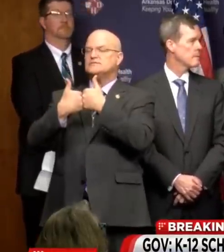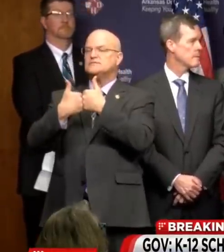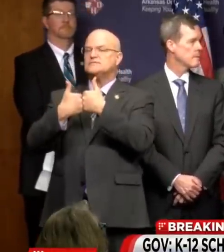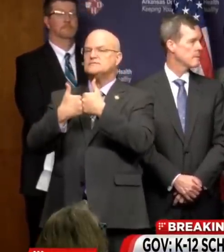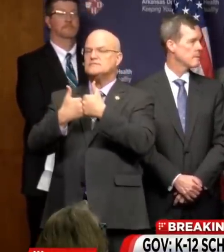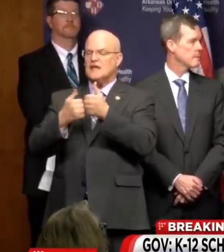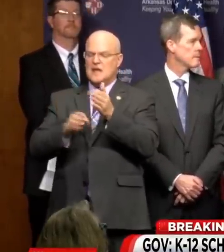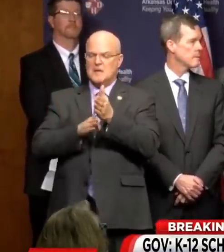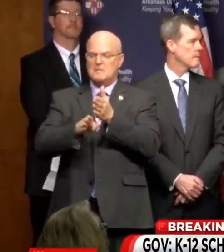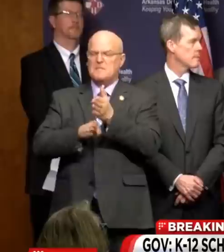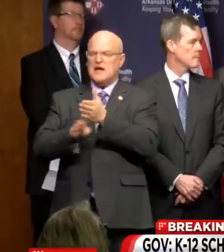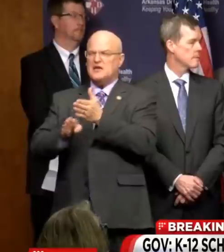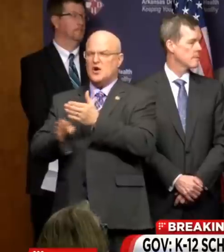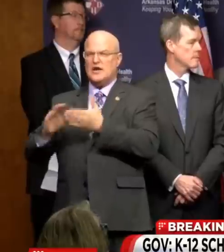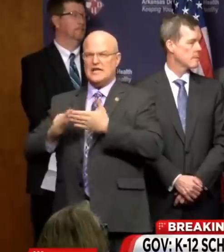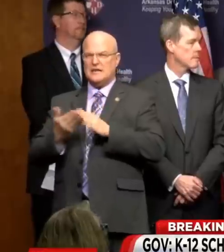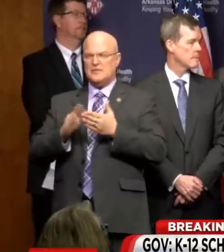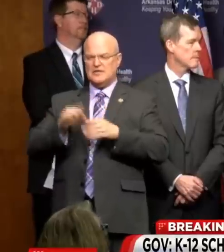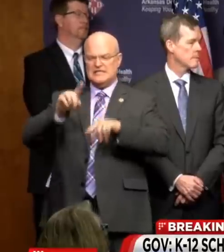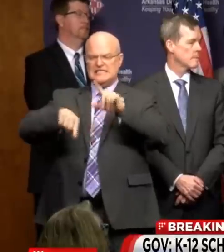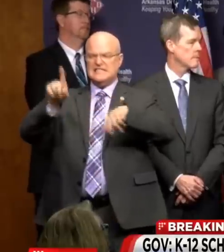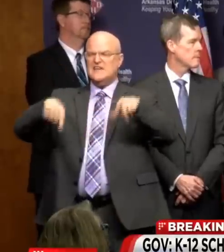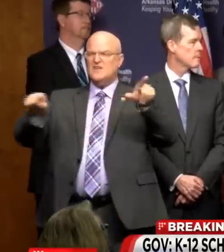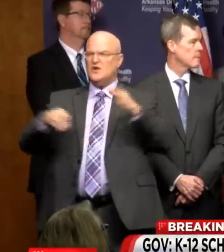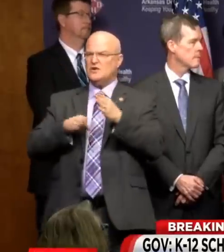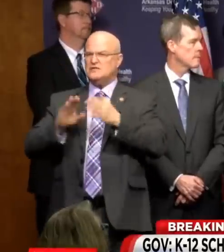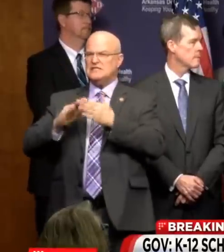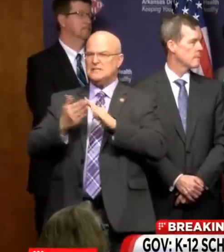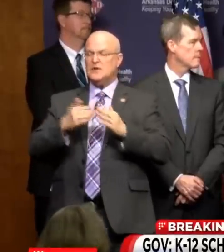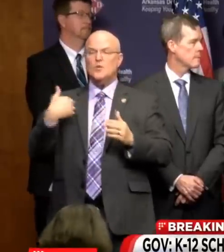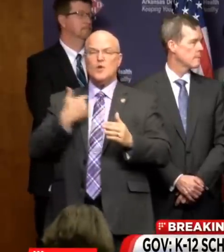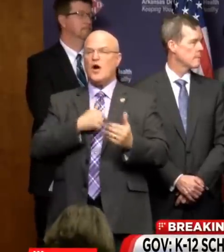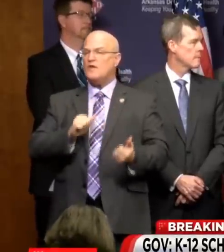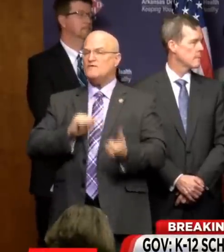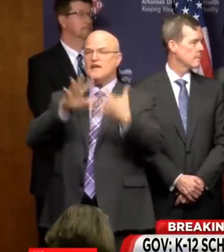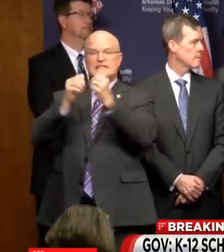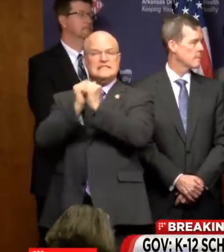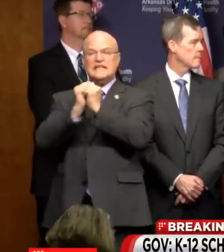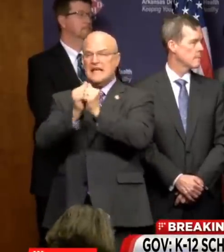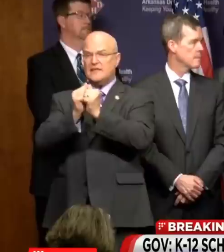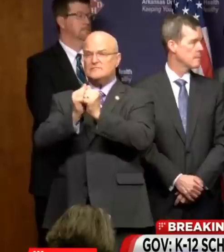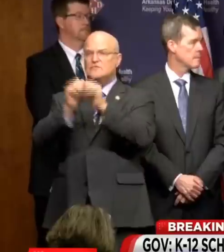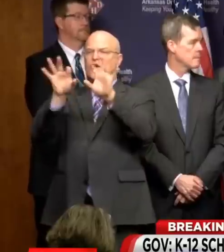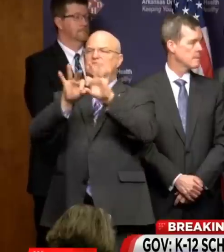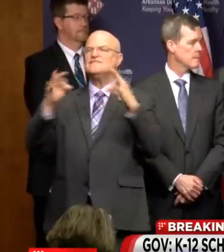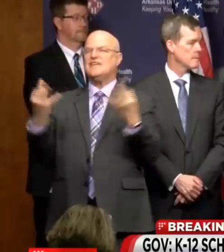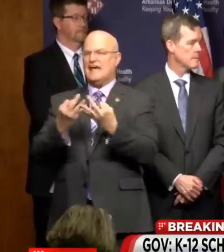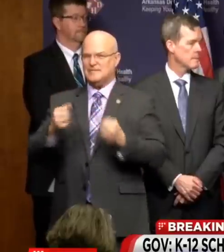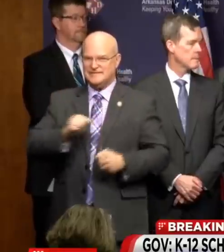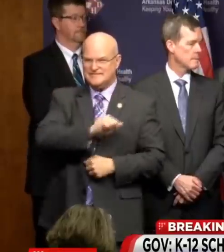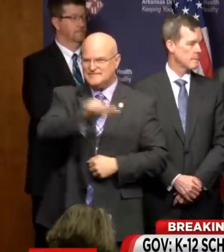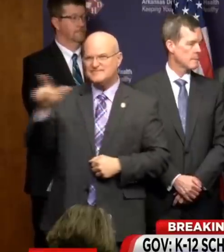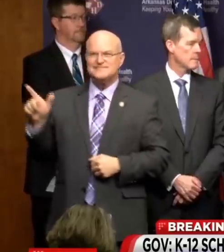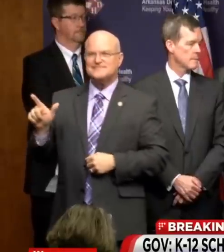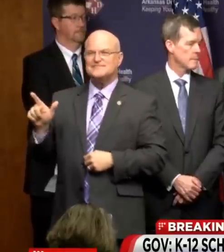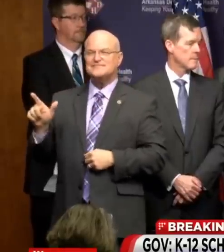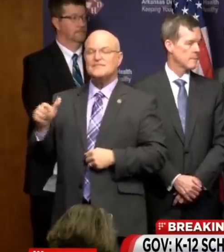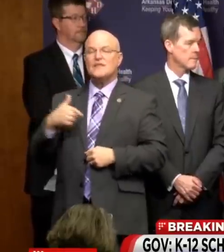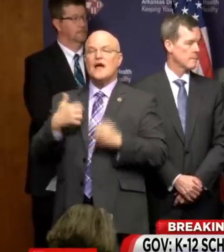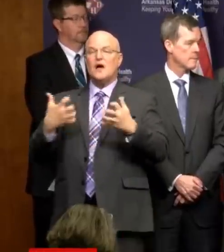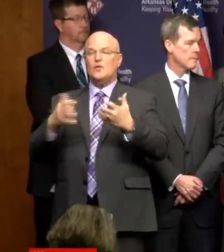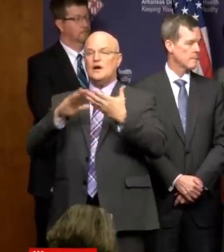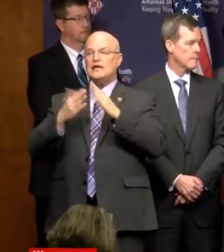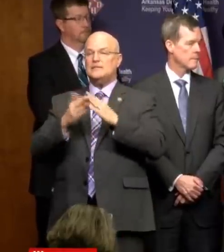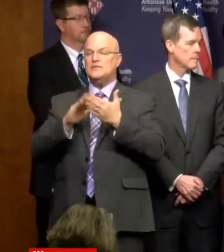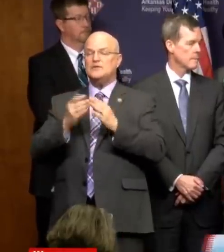And minority communities, diverse communities, we are all facing this together. We're a family. I would like the communities